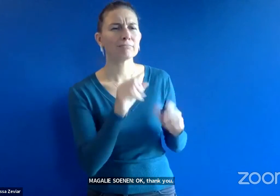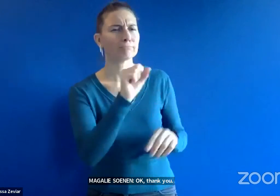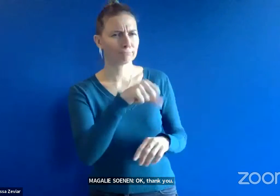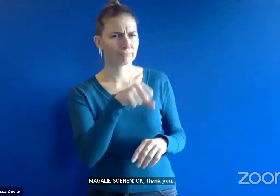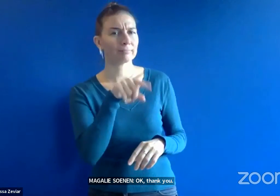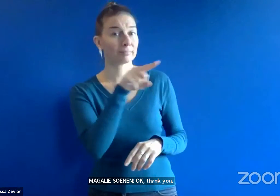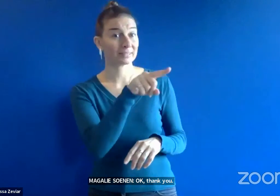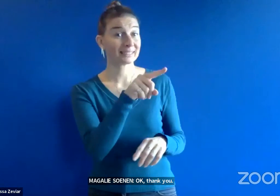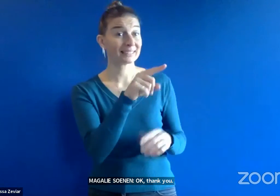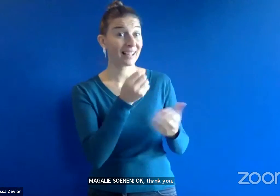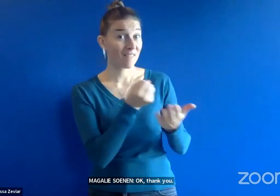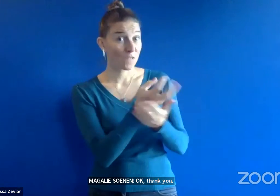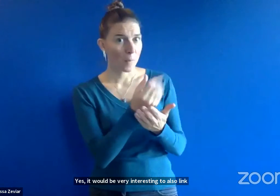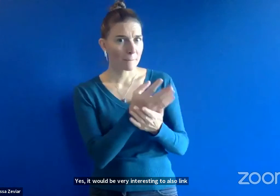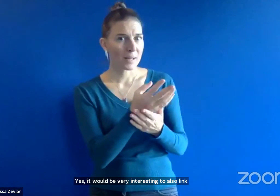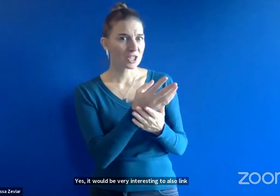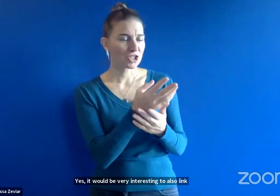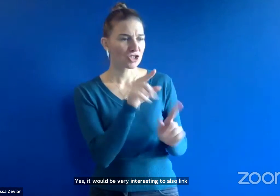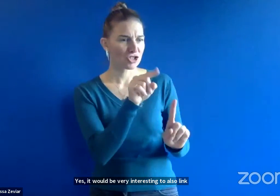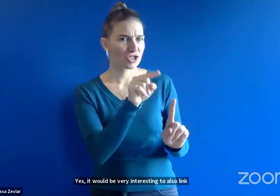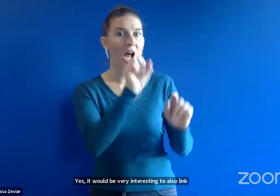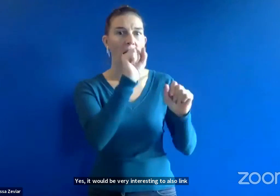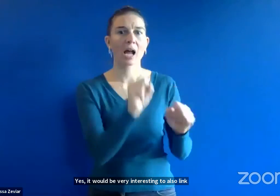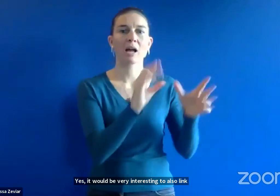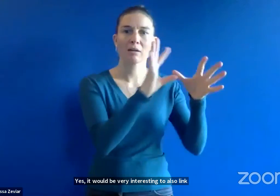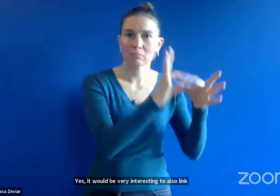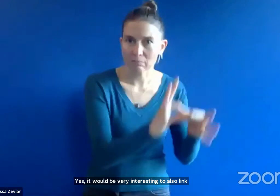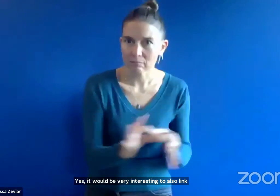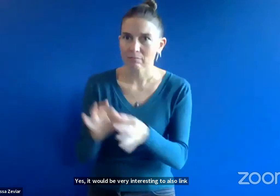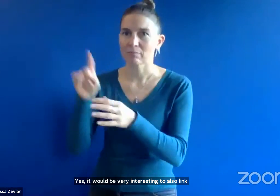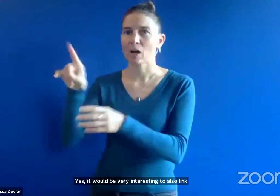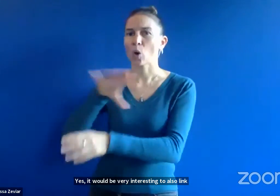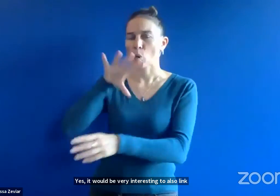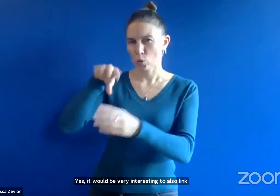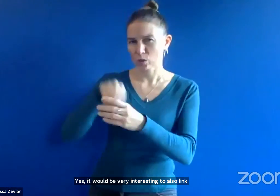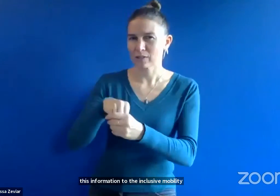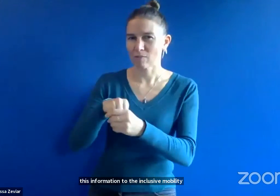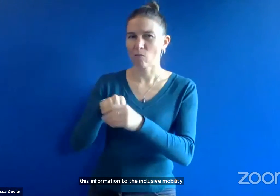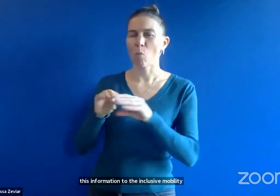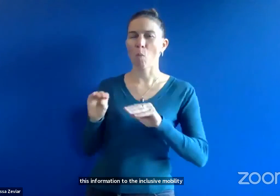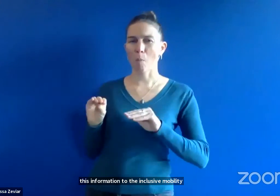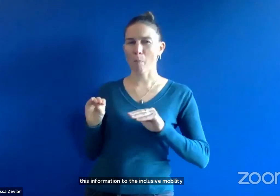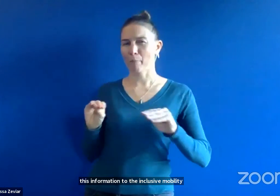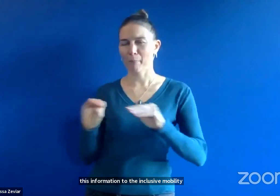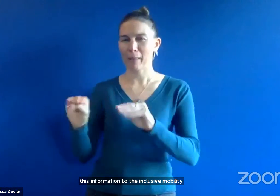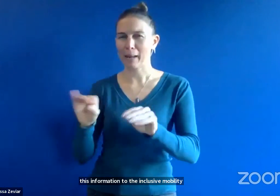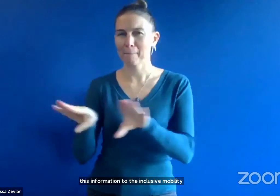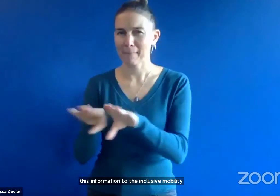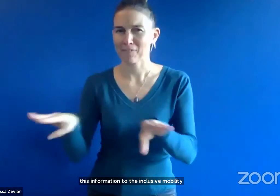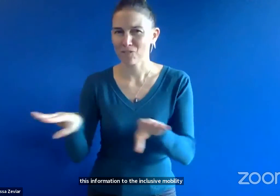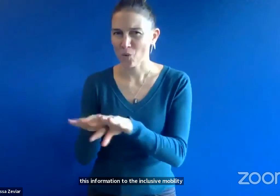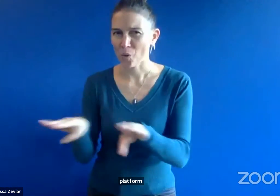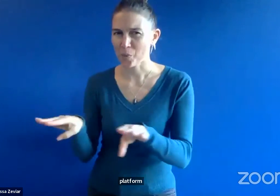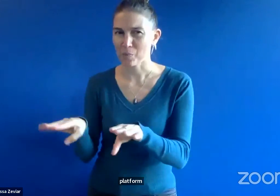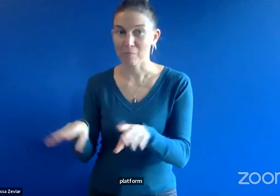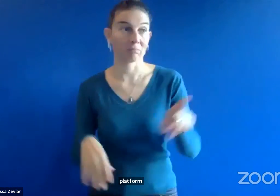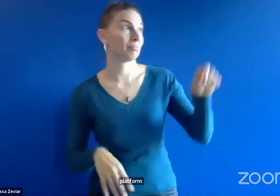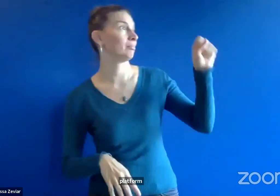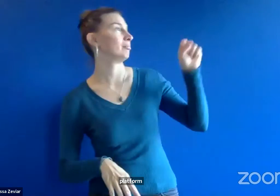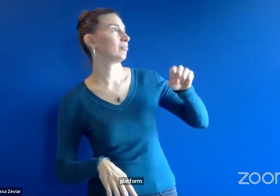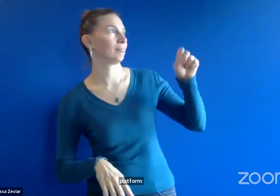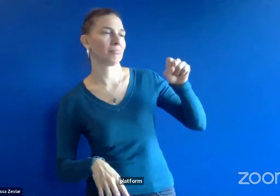to the inclusive mobility platform that we are producing now within the project. Yes,